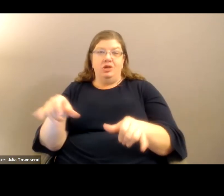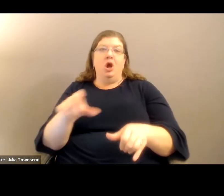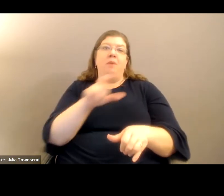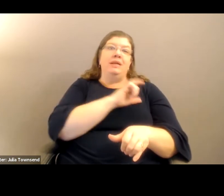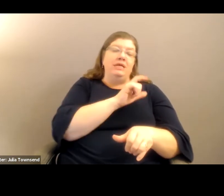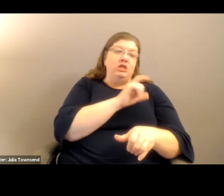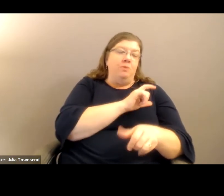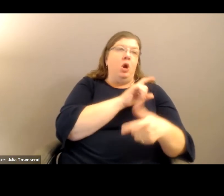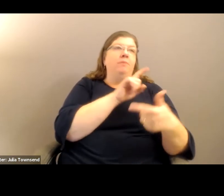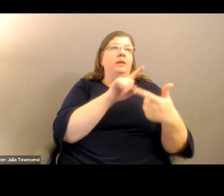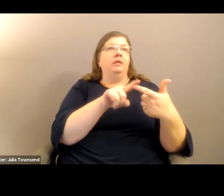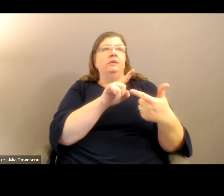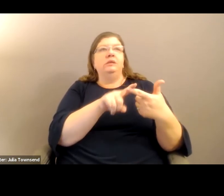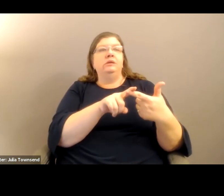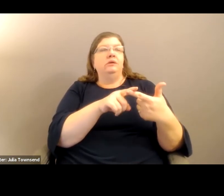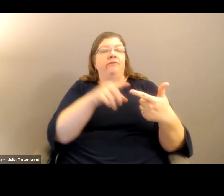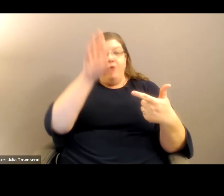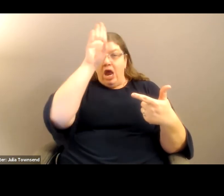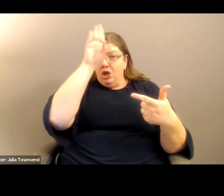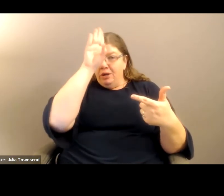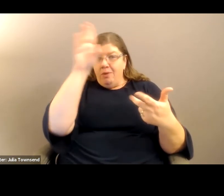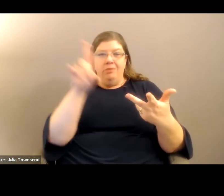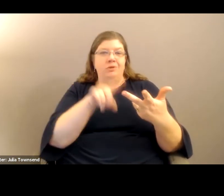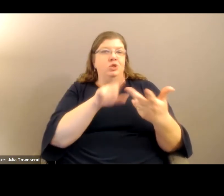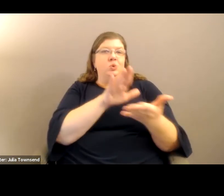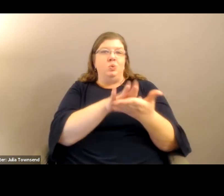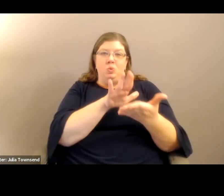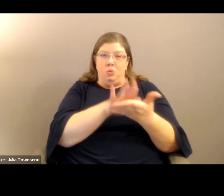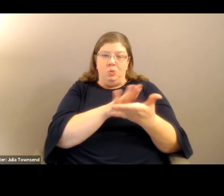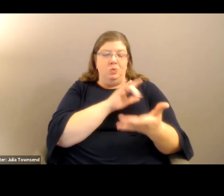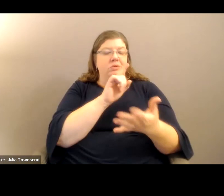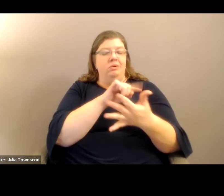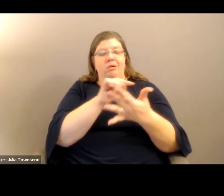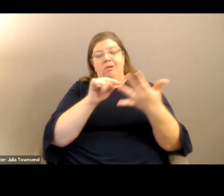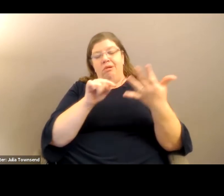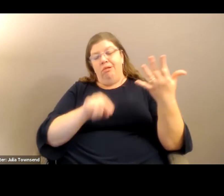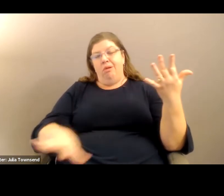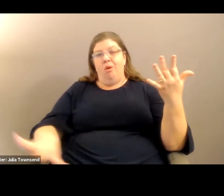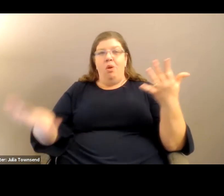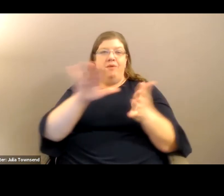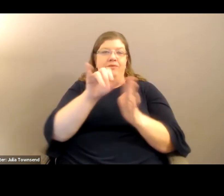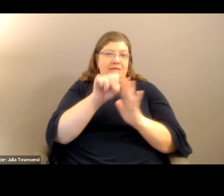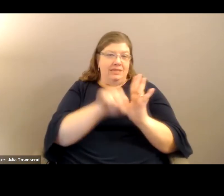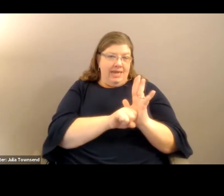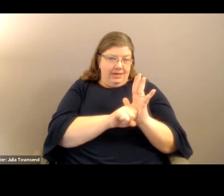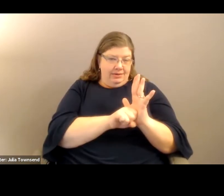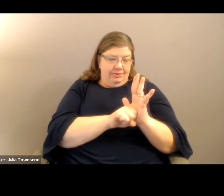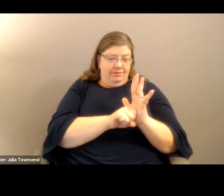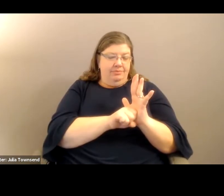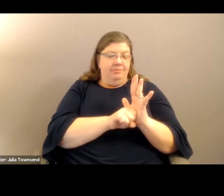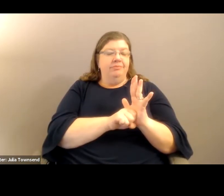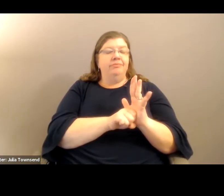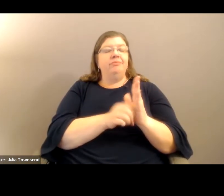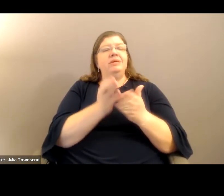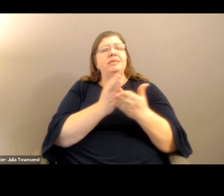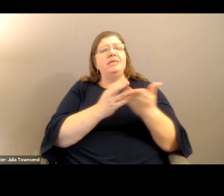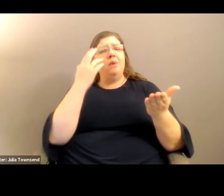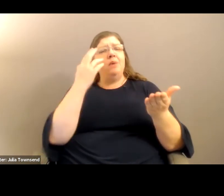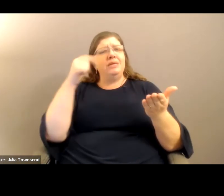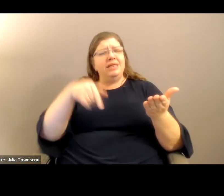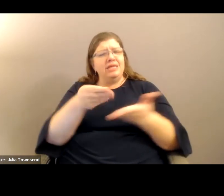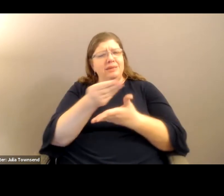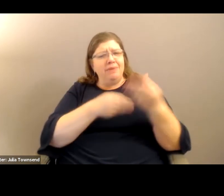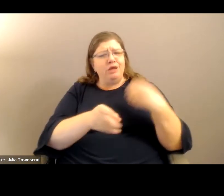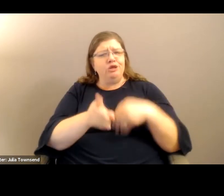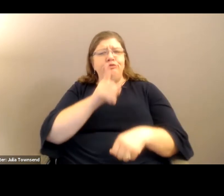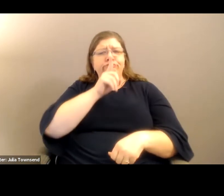our fire departments. It helps schools. It helps all the schools across the state. But for some reason in this budget we don't have